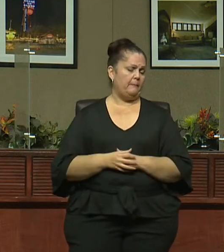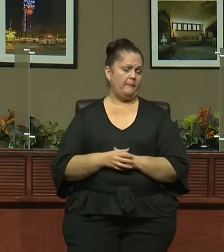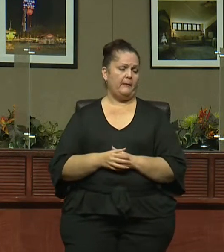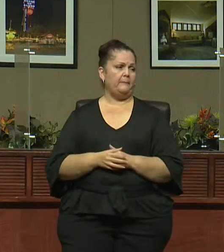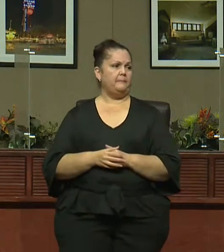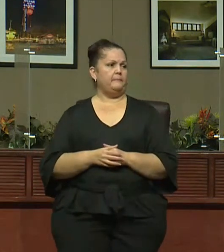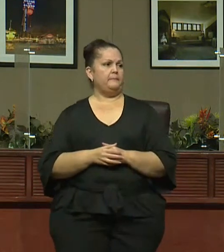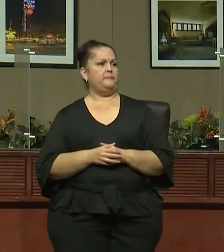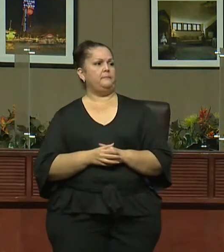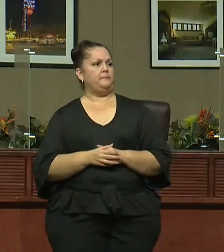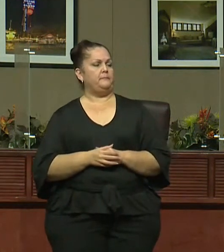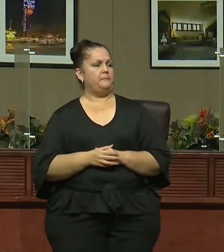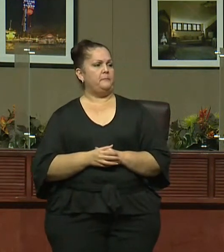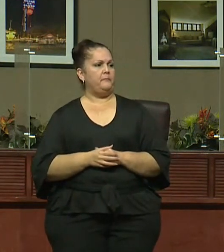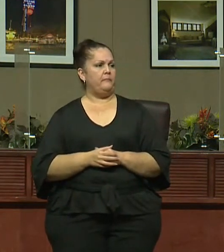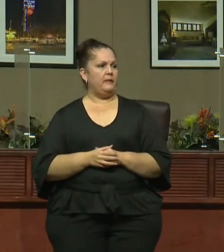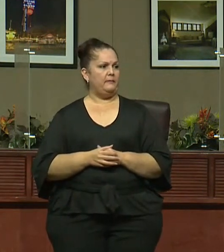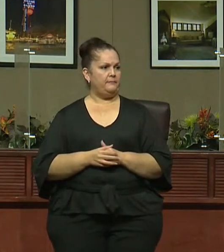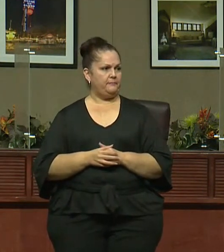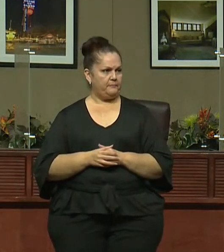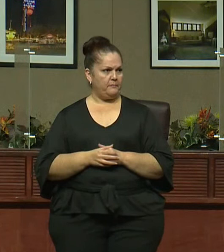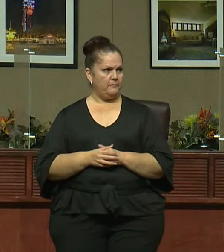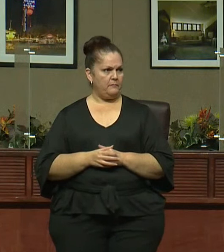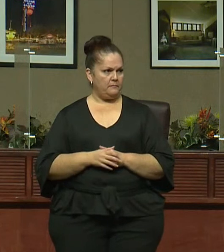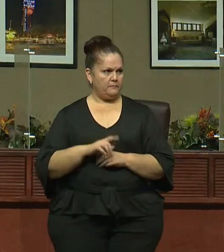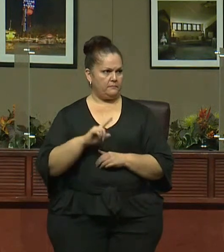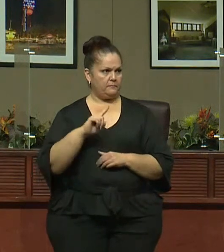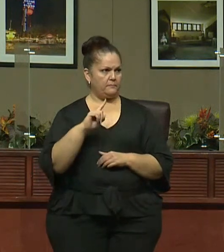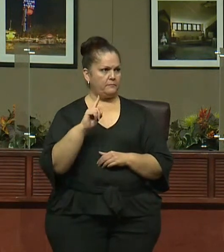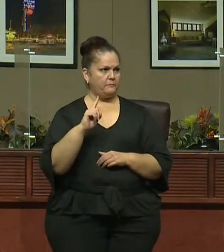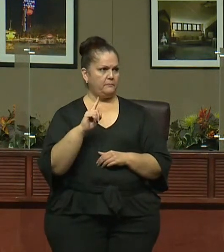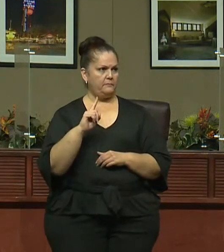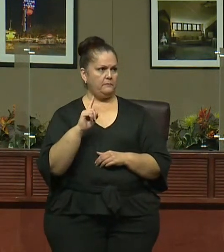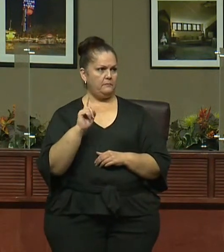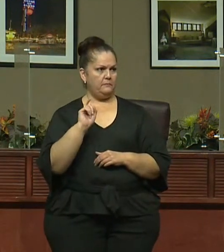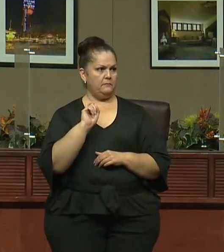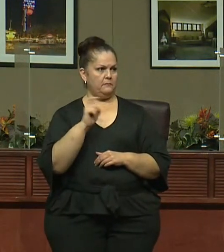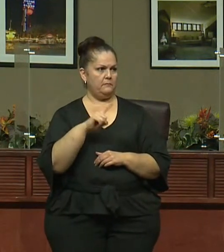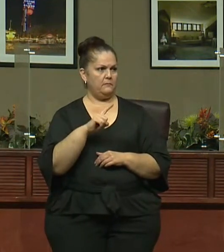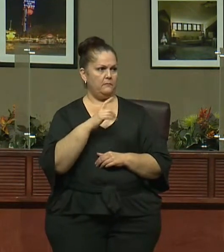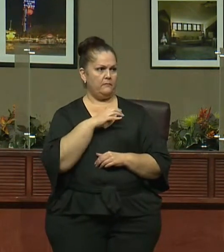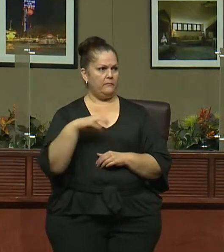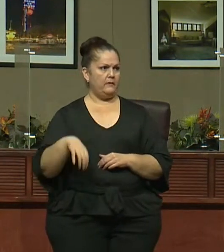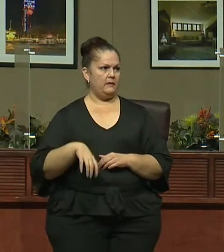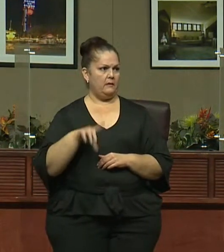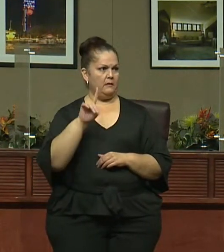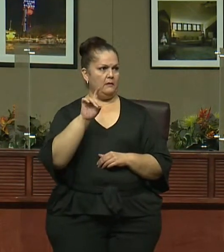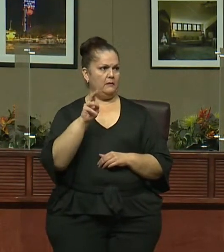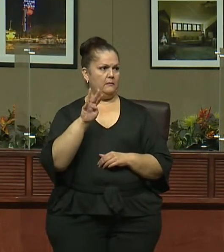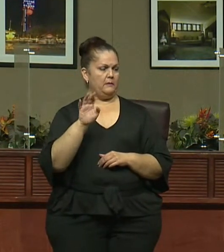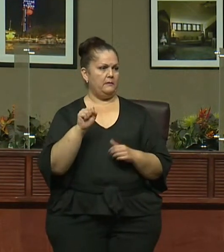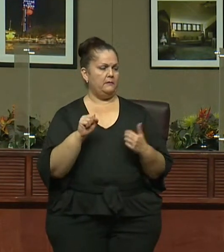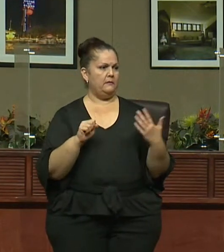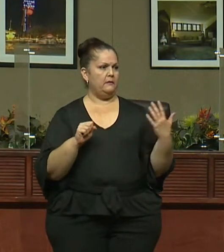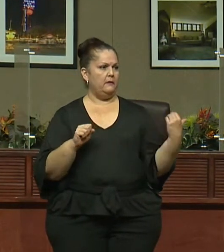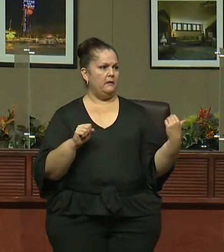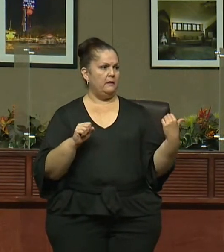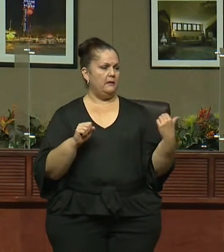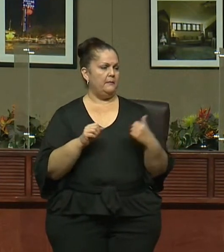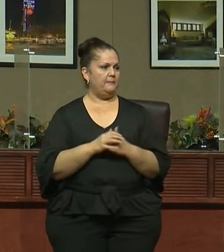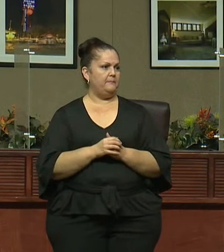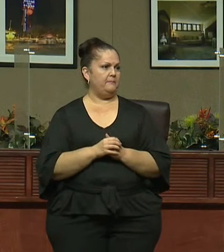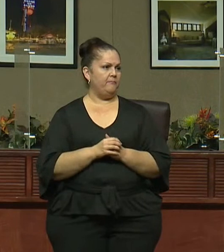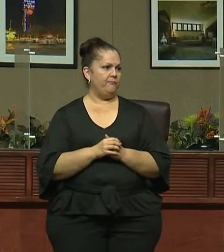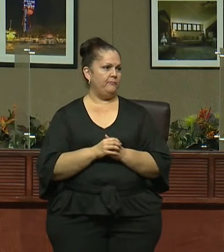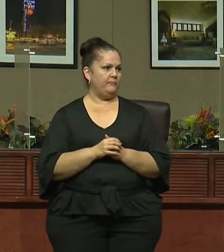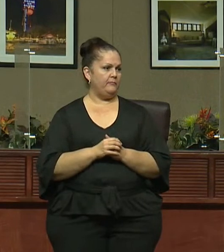This is from Pete Reinwald, a digital journalist with Spectrum News 13. Question for Mayor Demings. How much